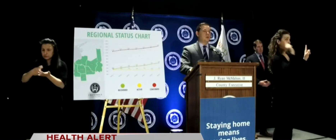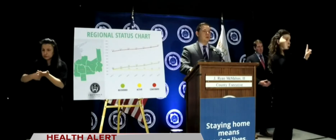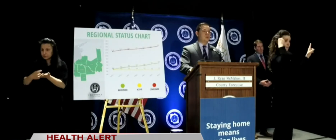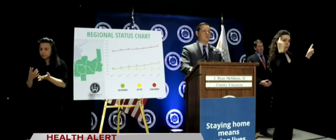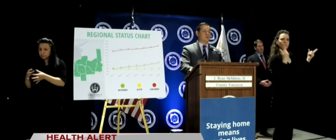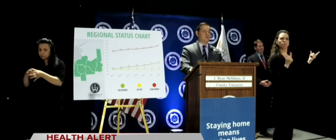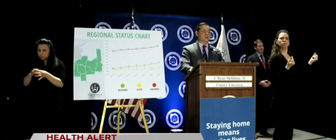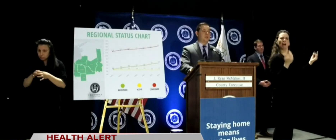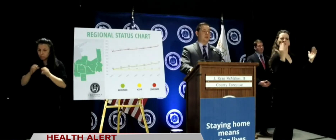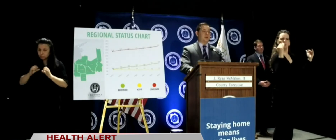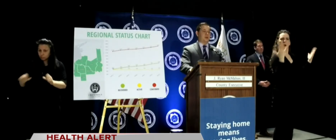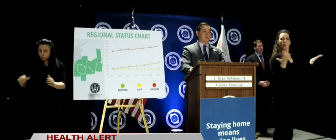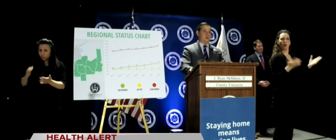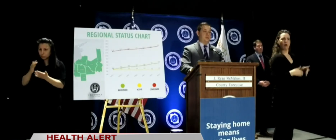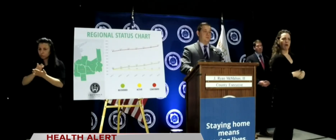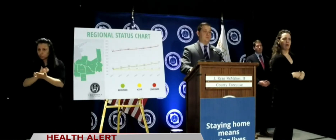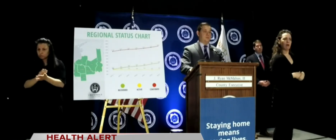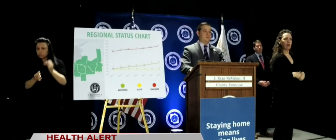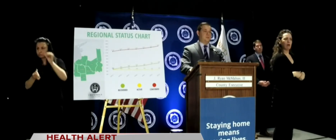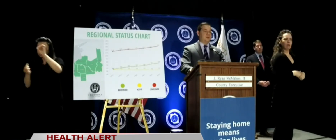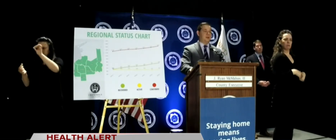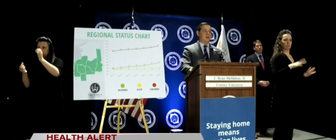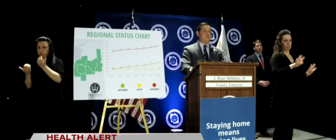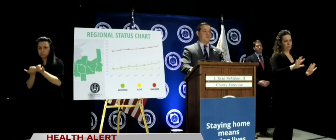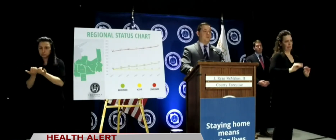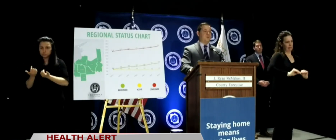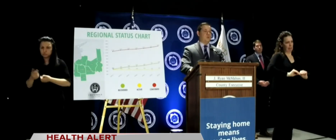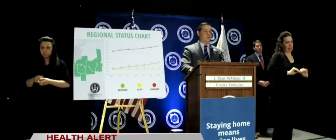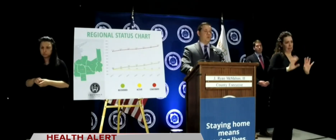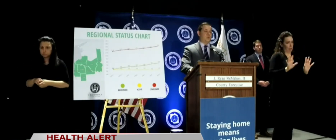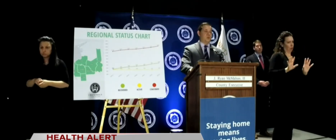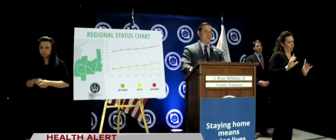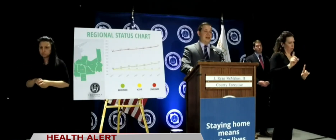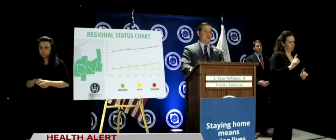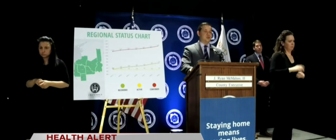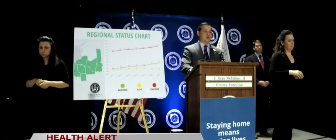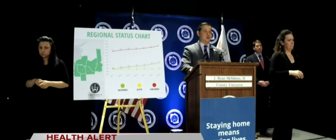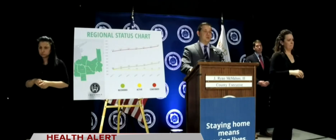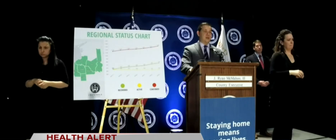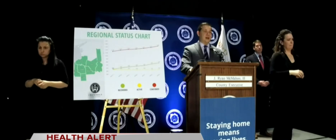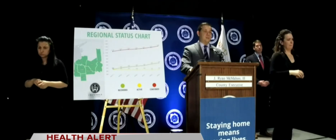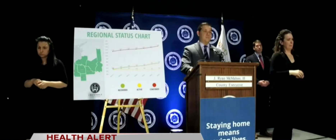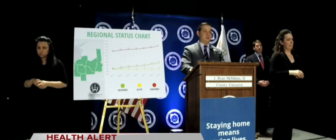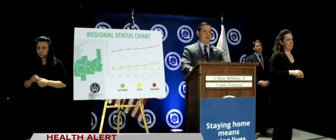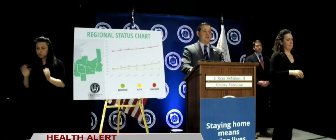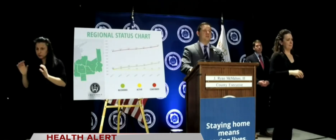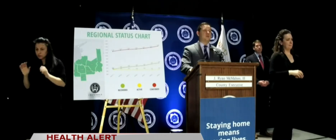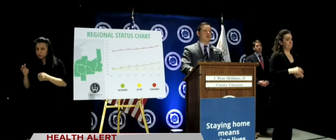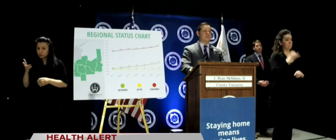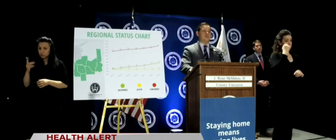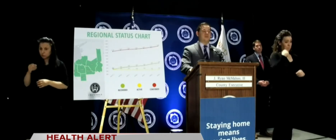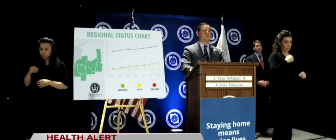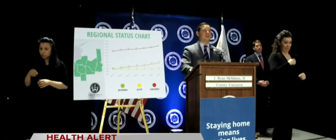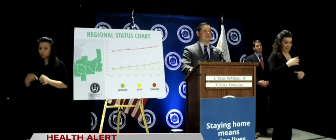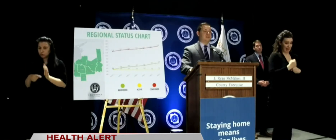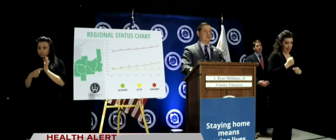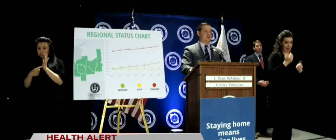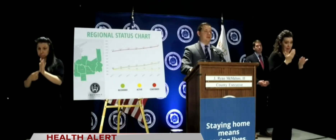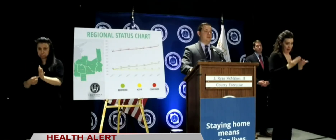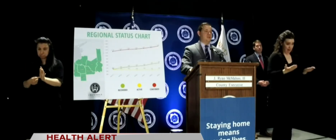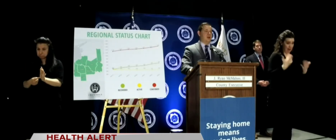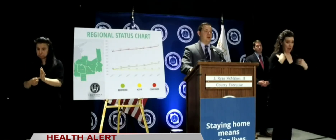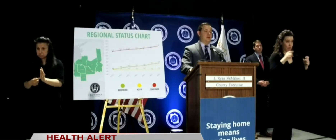the region? Well, to be clear, if the data shows that anything before a May